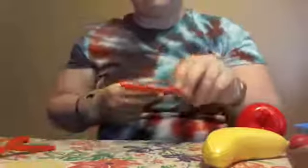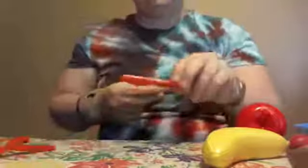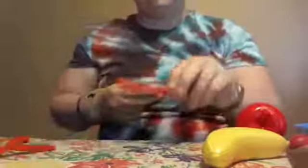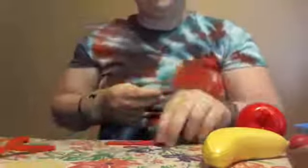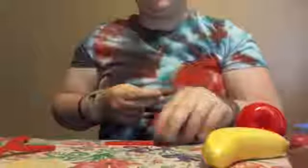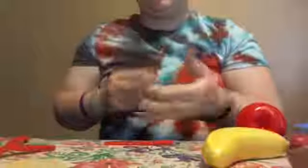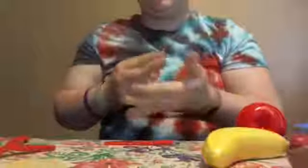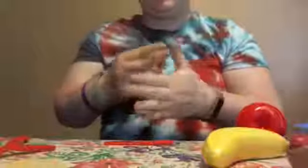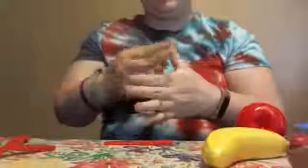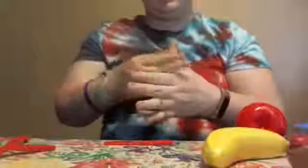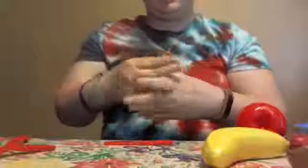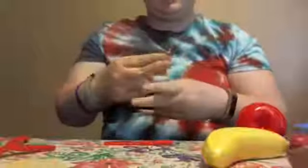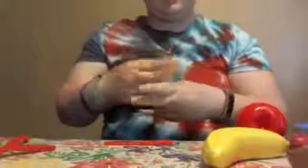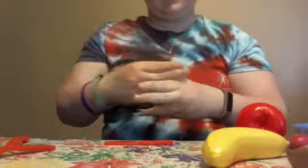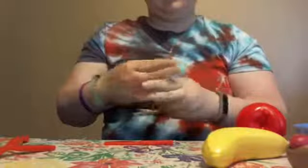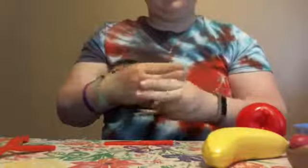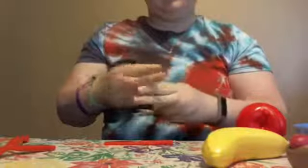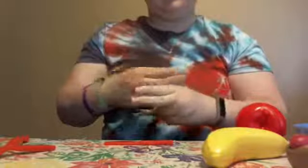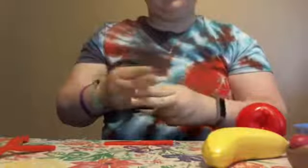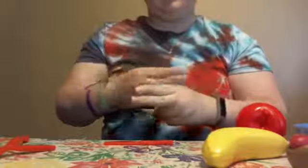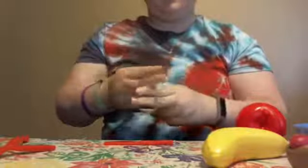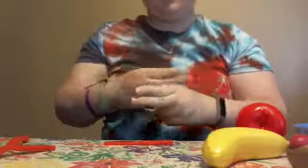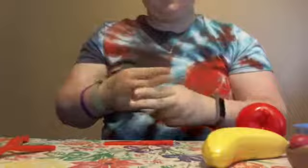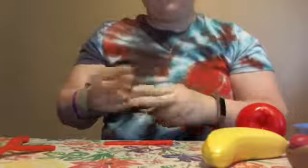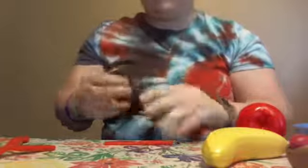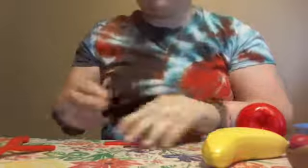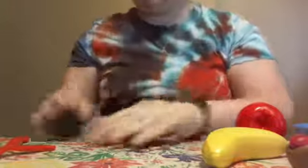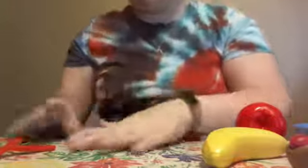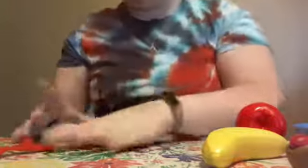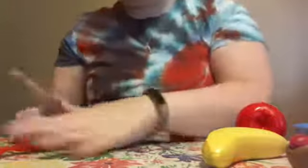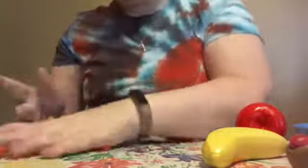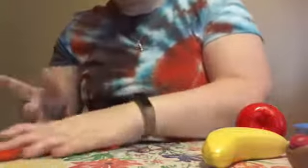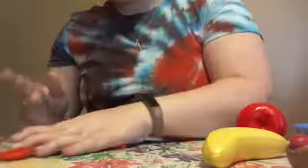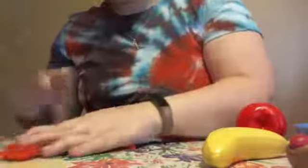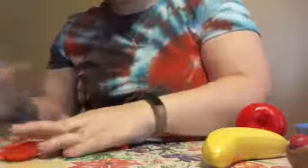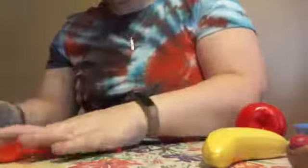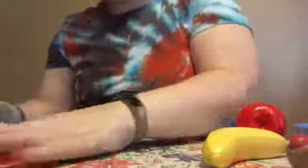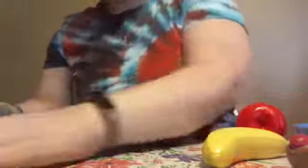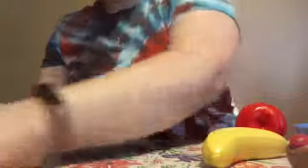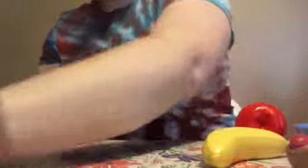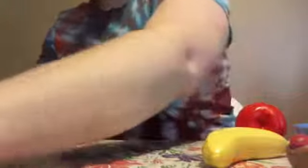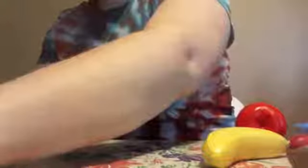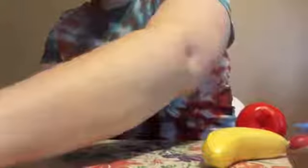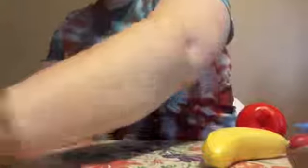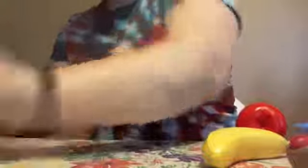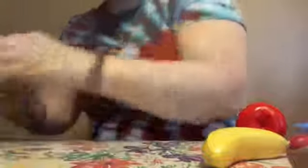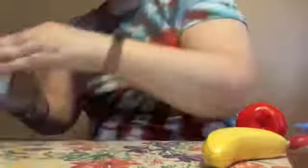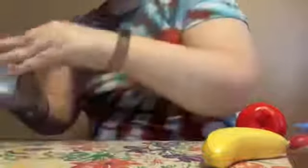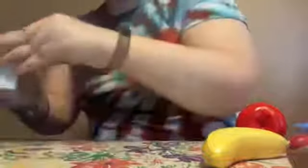And we have a knife. And that's all that I was able to get. So